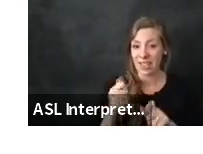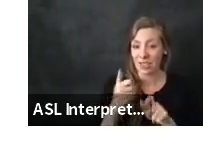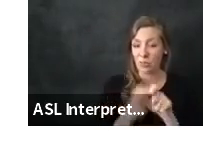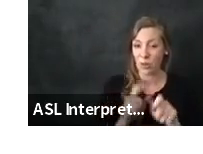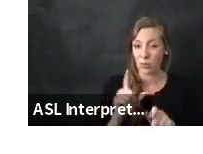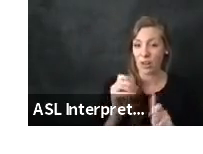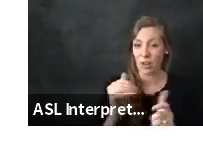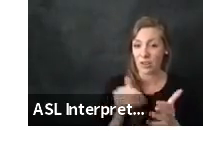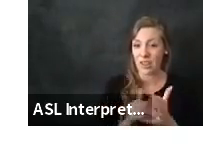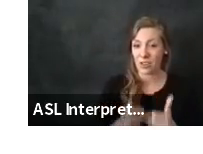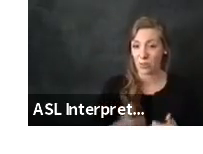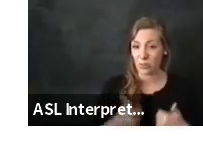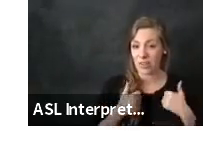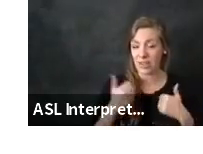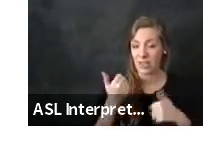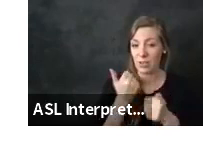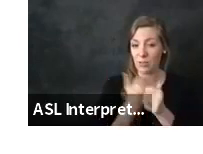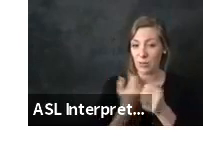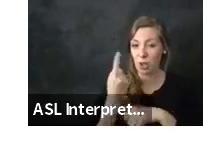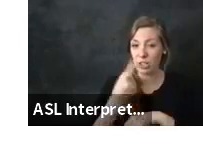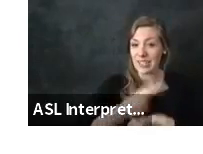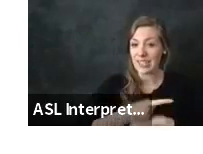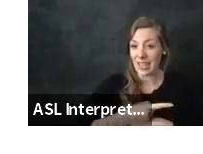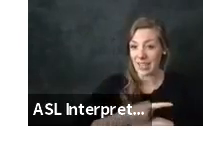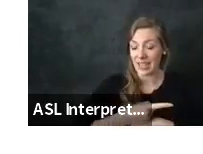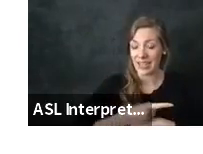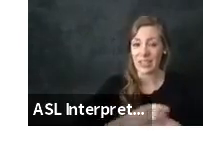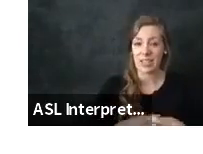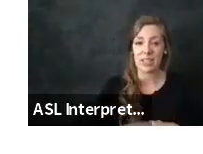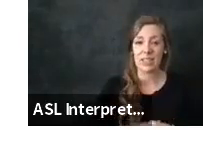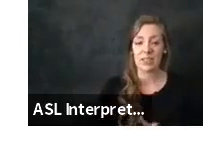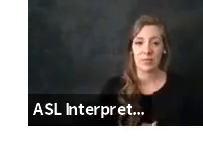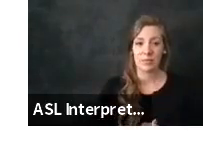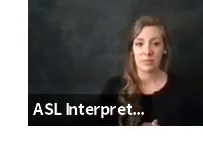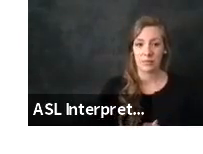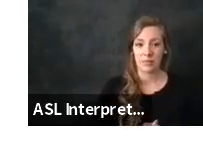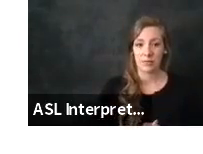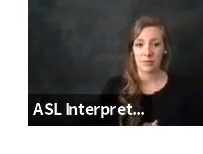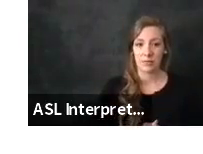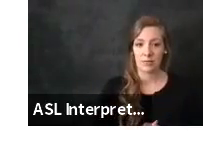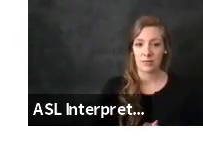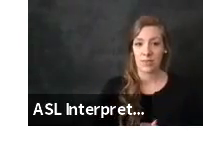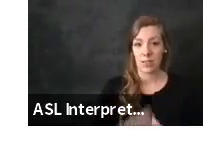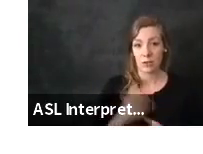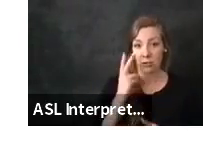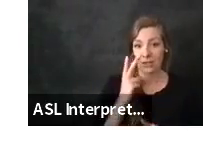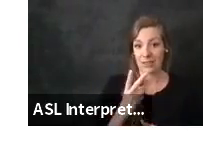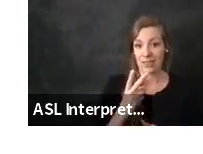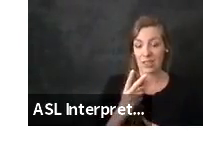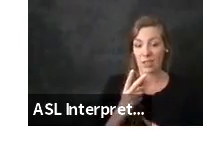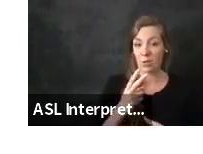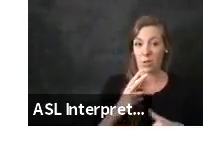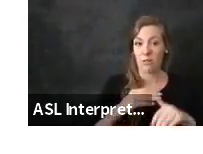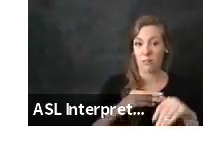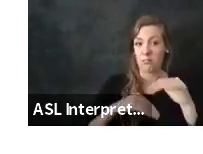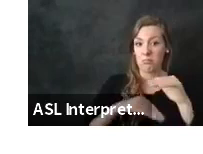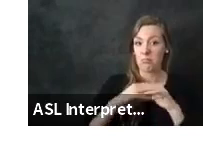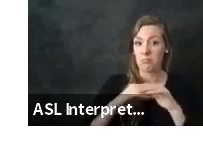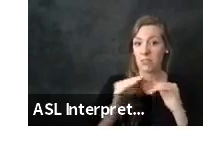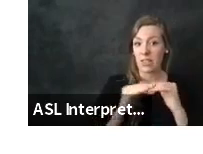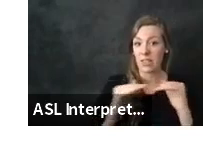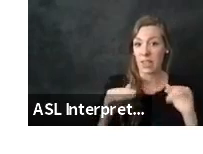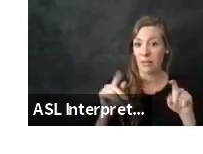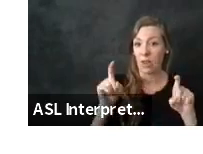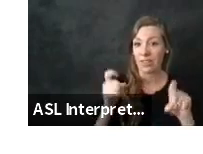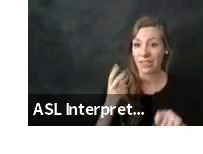tests per 100,000 residents per day. And as you can see, we have reached the level of testing that we were seeing during the winter